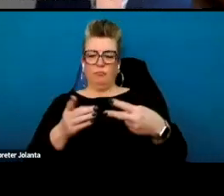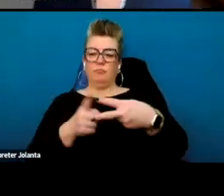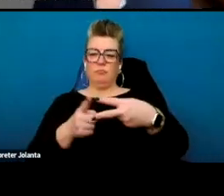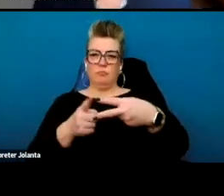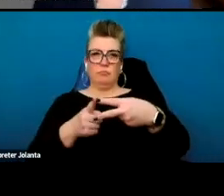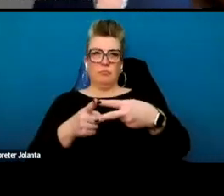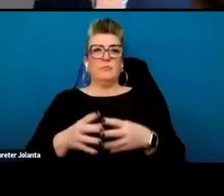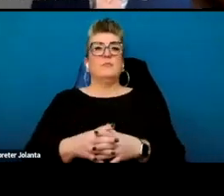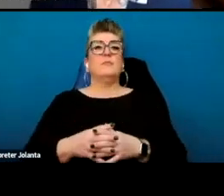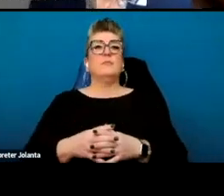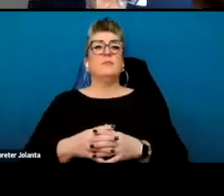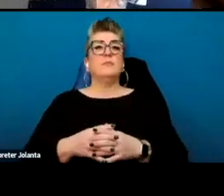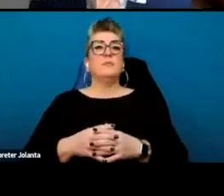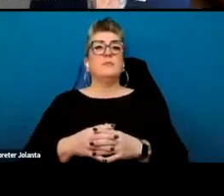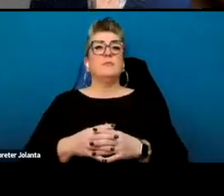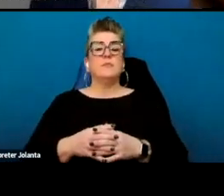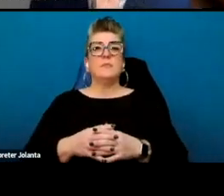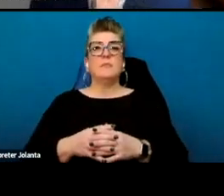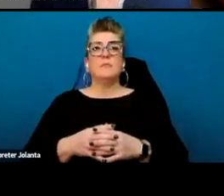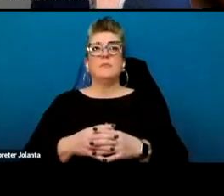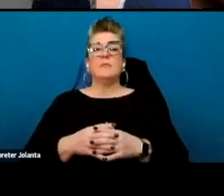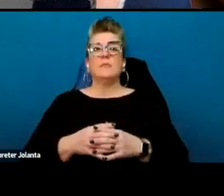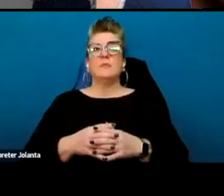we're actually